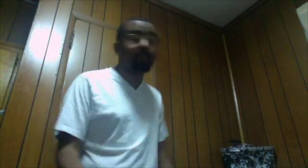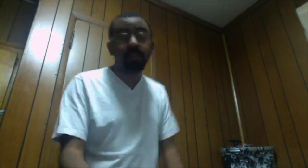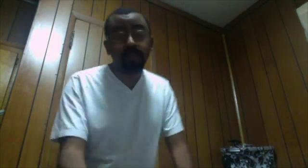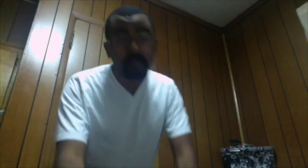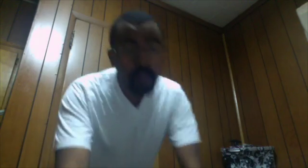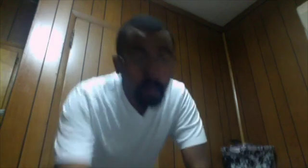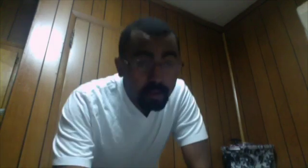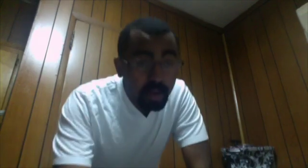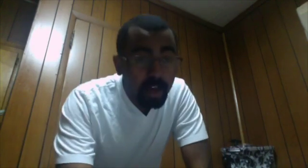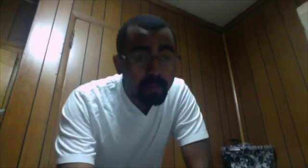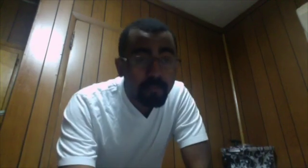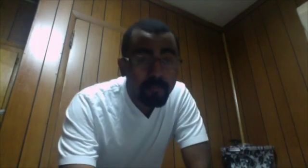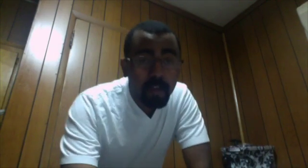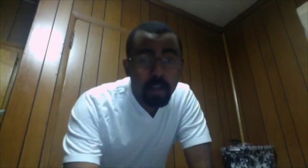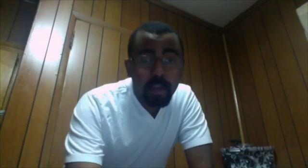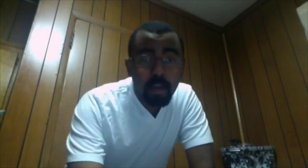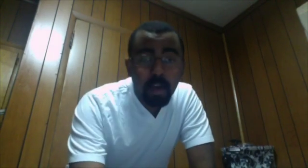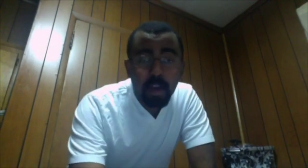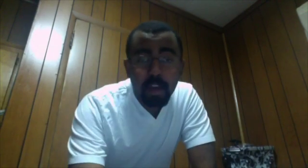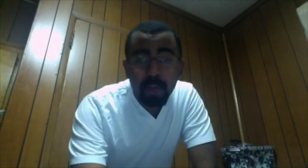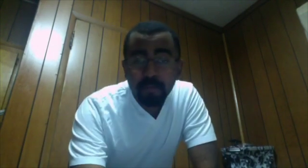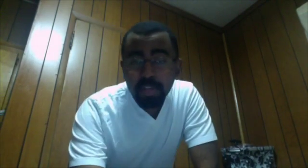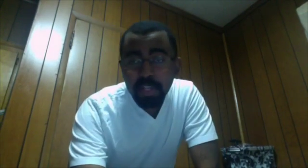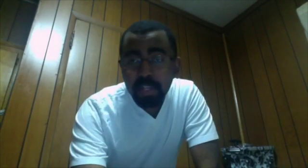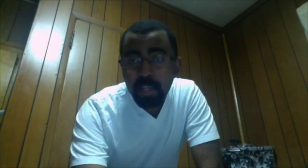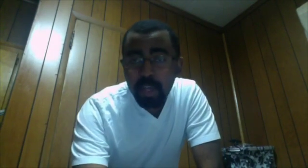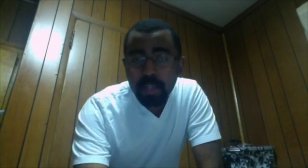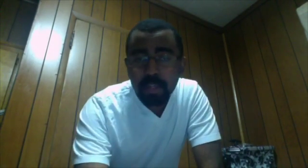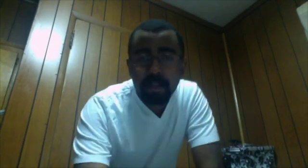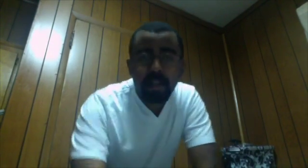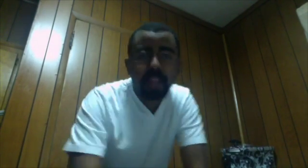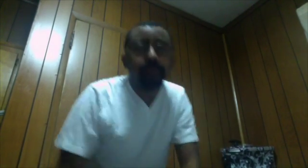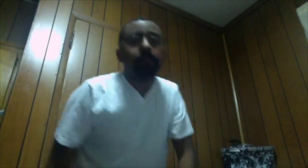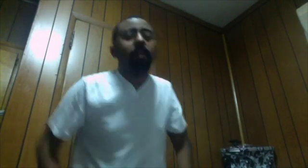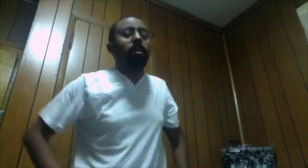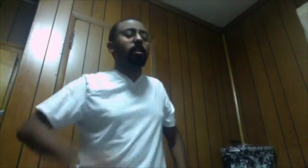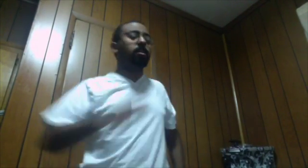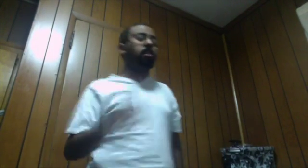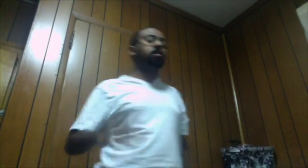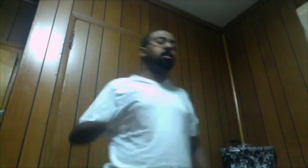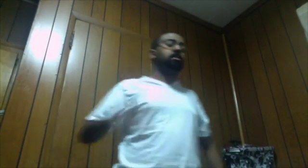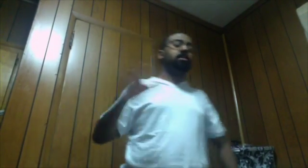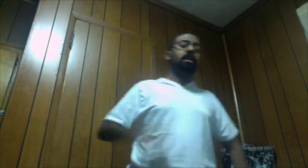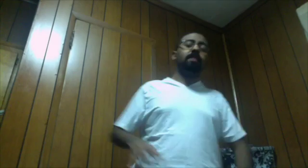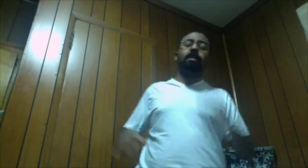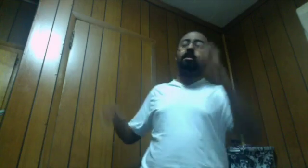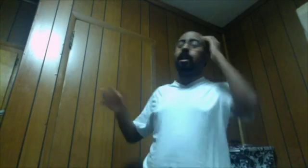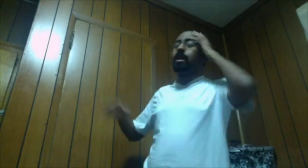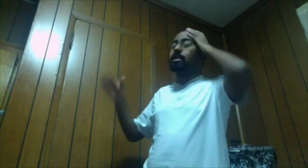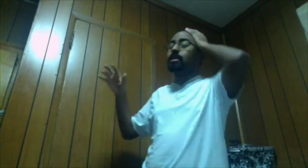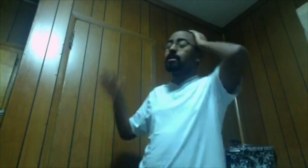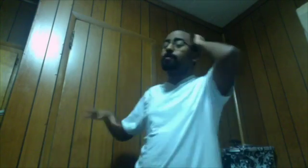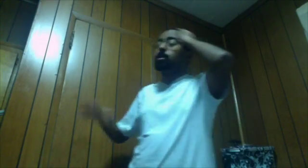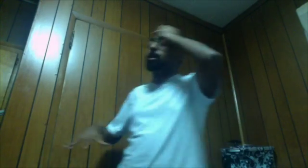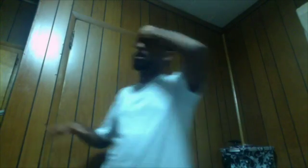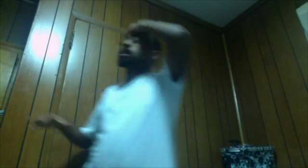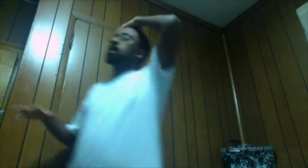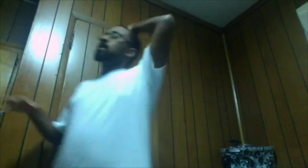series. Yeah. Number 6, Death Parade. Another one of those anime that I slept on